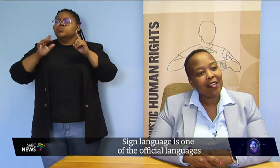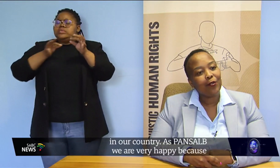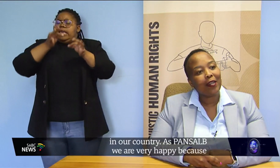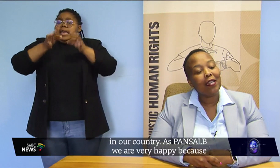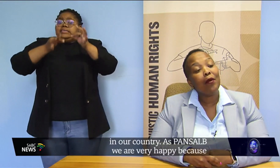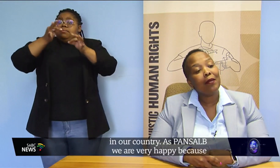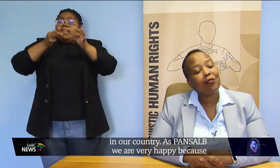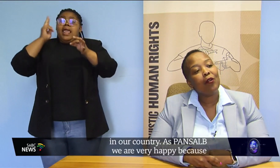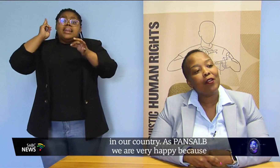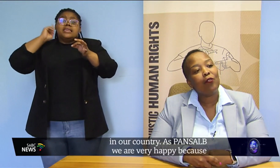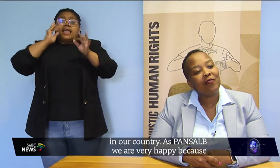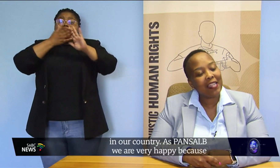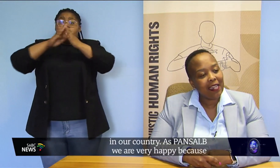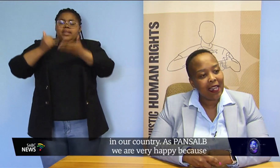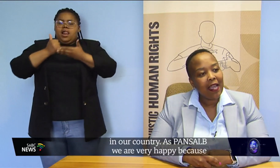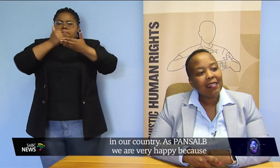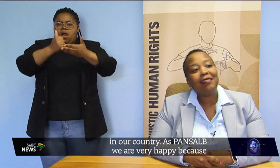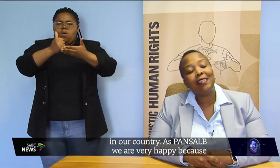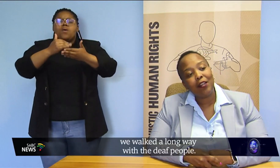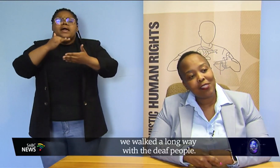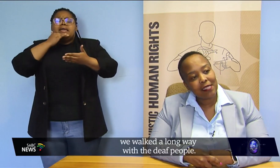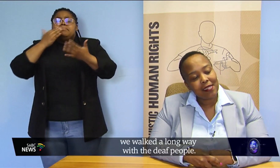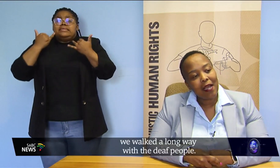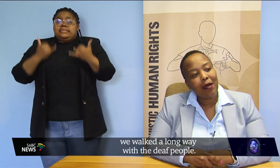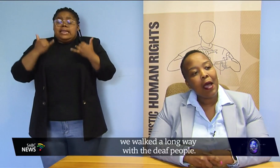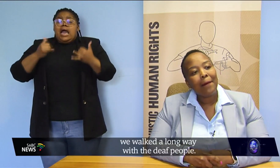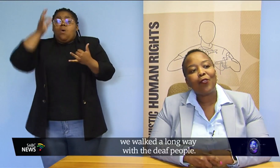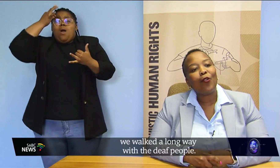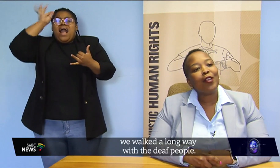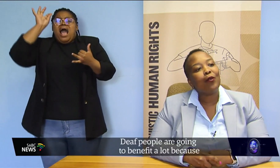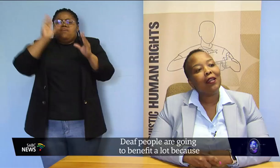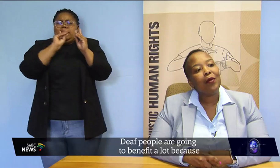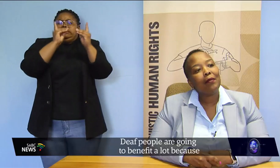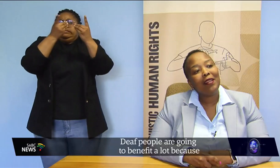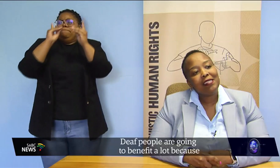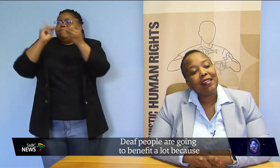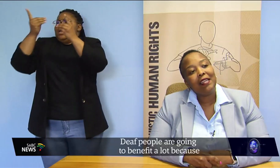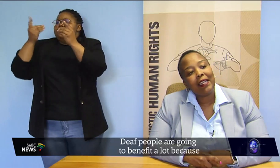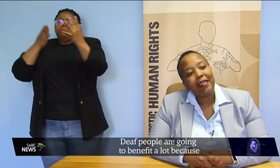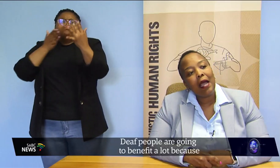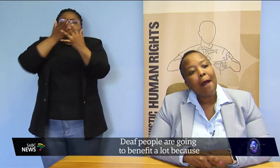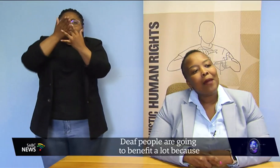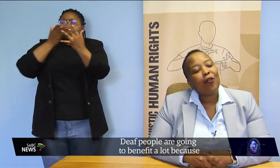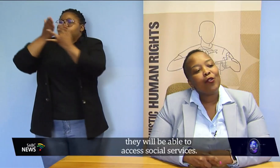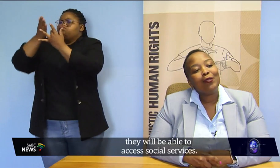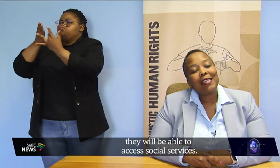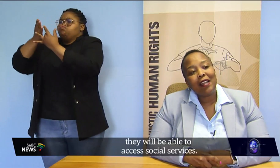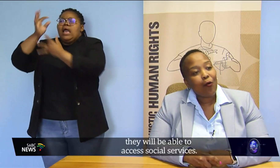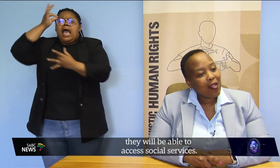ke gore le bona ba tlo kgona go fitlhelela ditirelo tša setšhaba, ba tlo kgona gore le bona ba boledišane le rena, ba kgone go tsena gotlhe